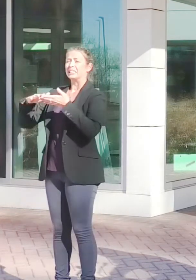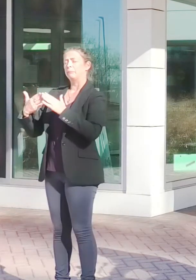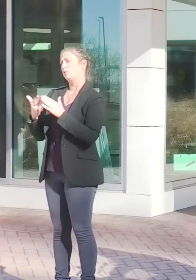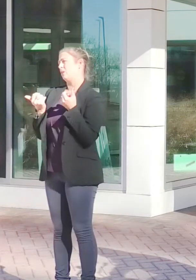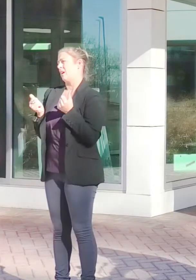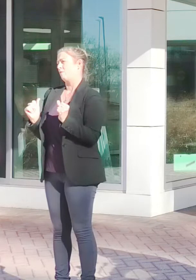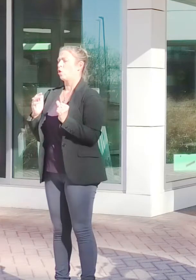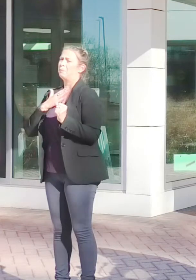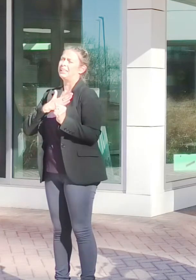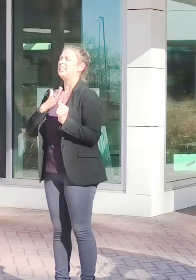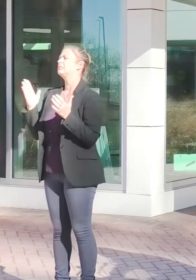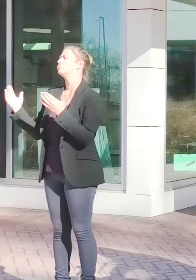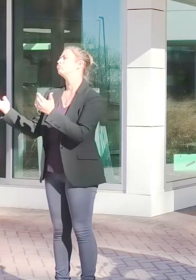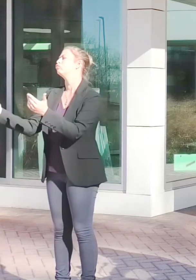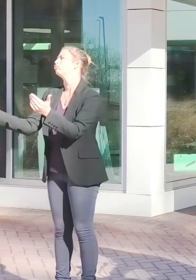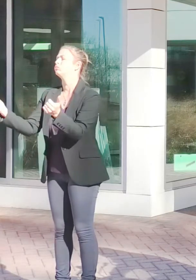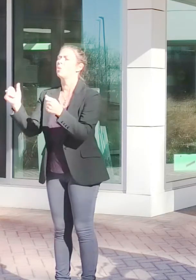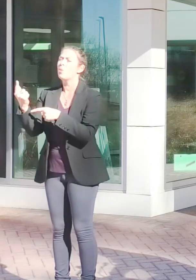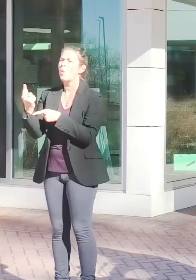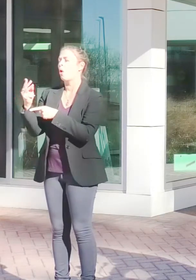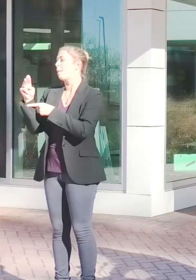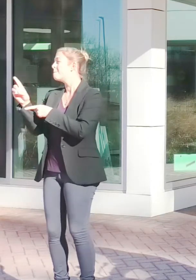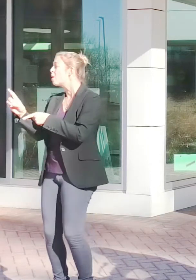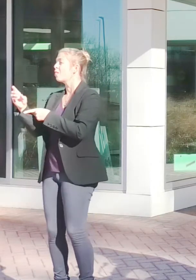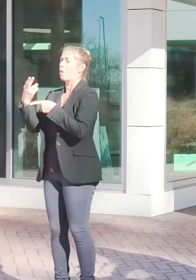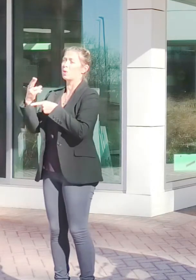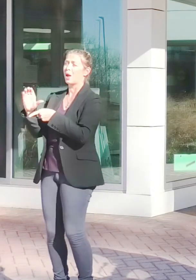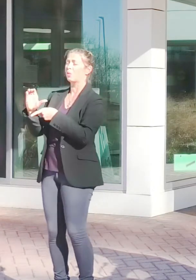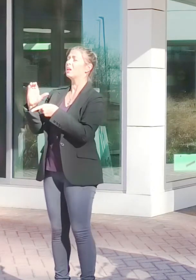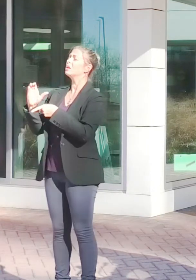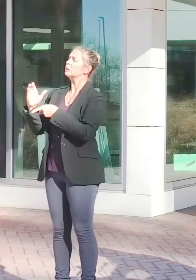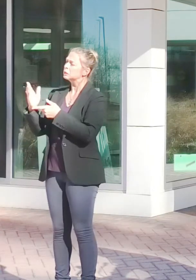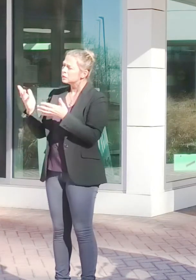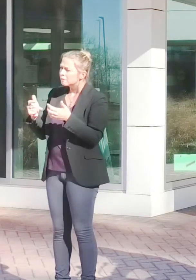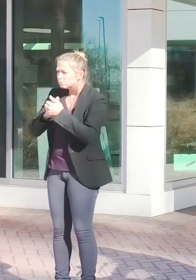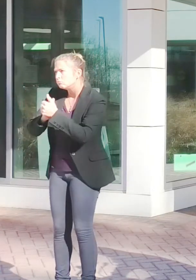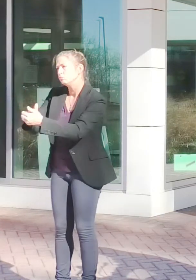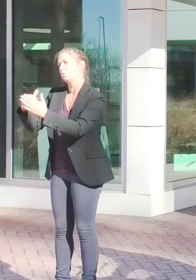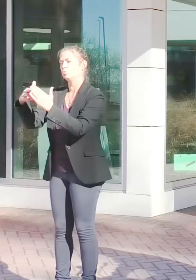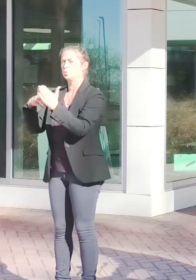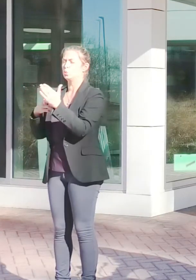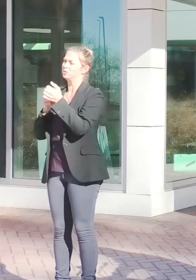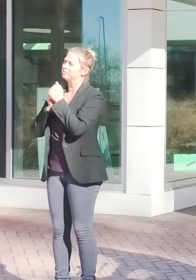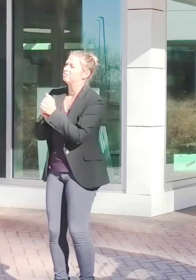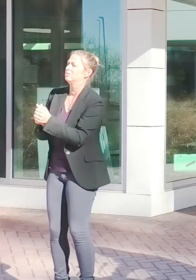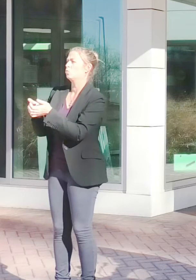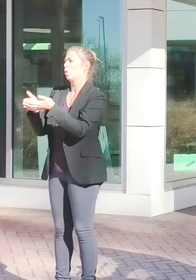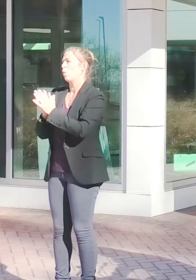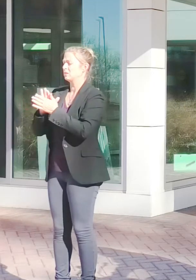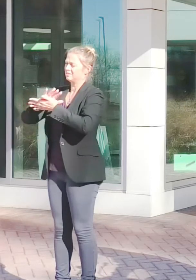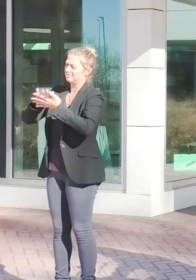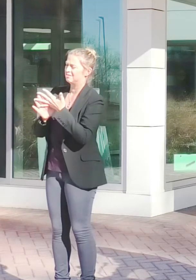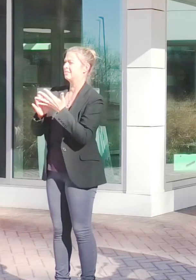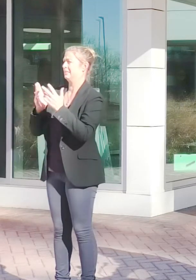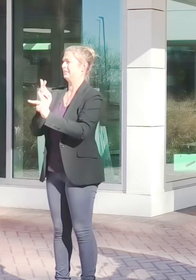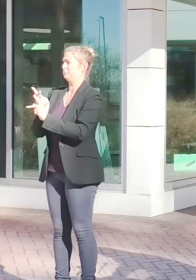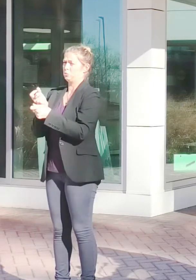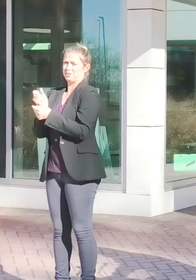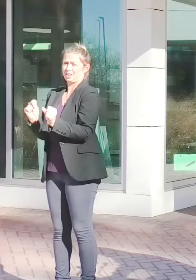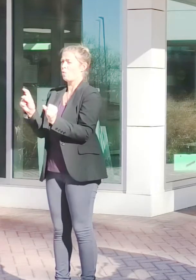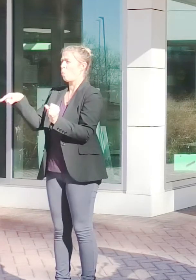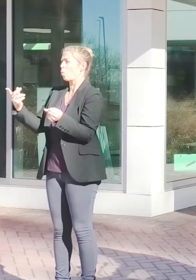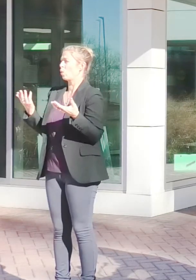my fellow citizens in Maryland and Howard County to continue to follow the precautions that are laid out here. This is the only way that we can fight